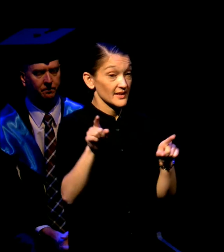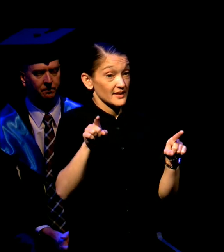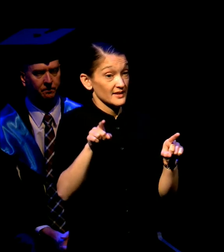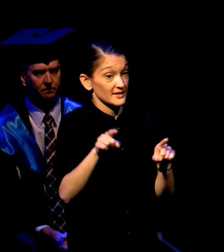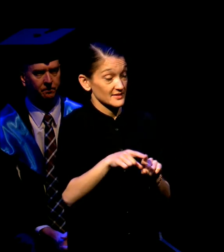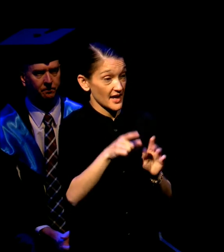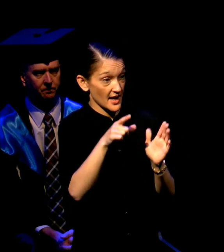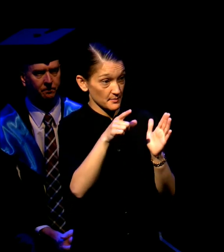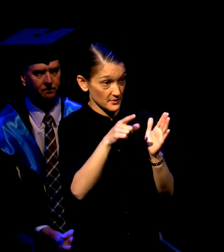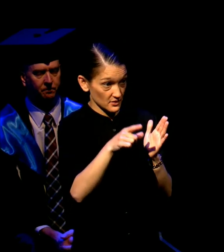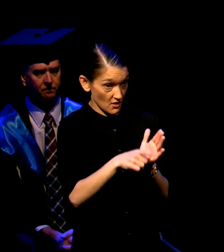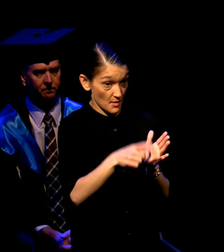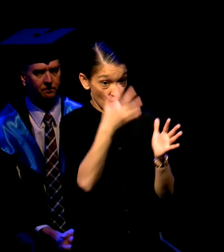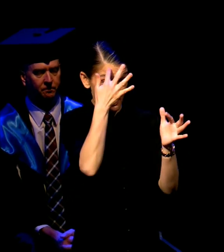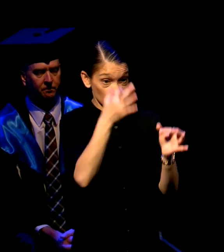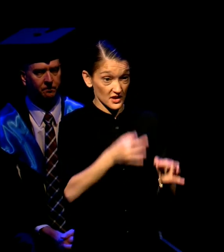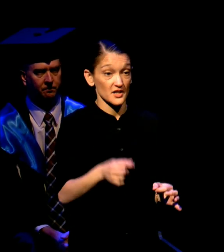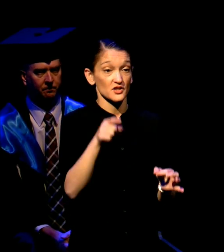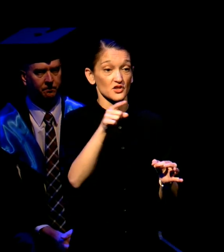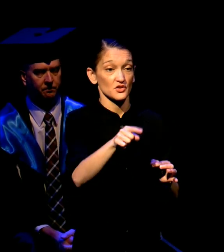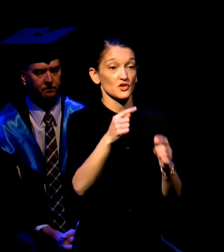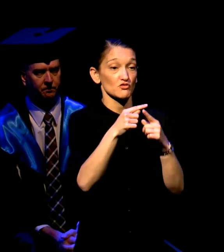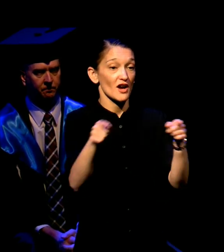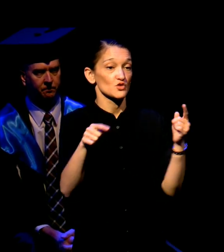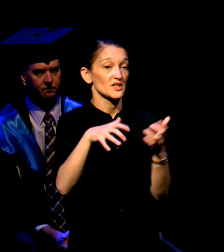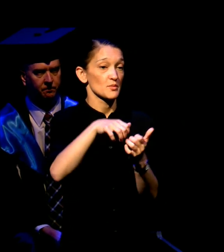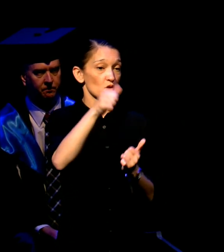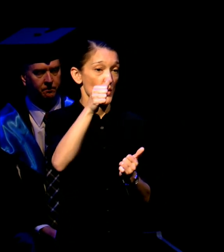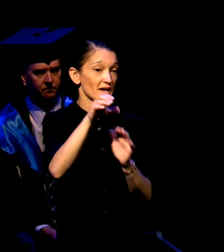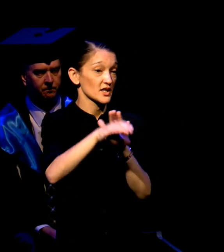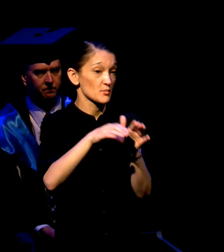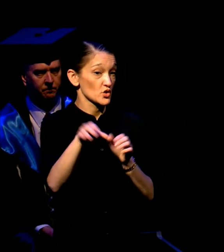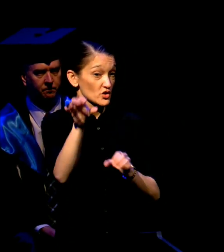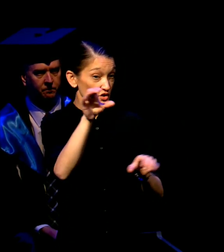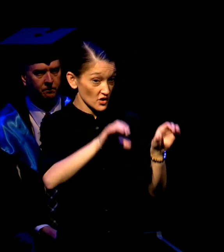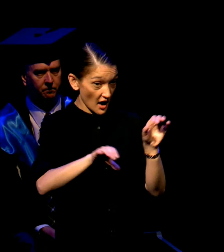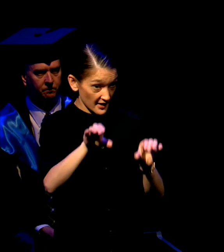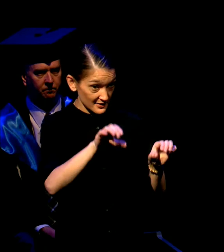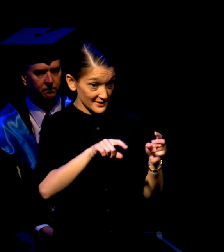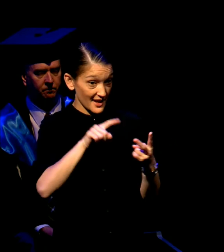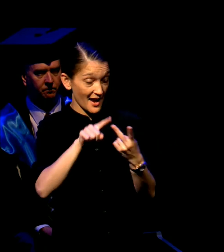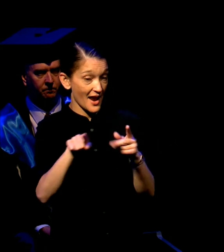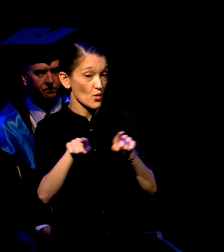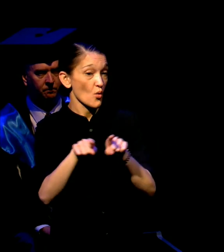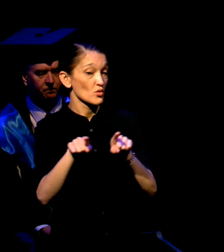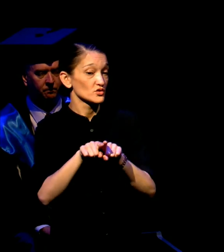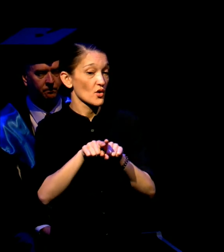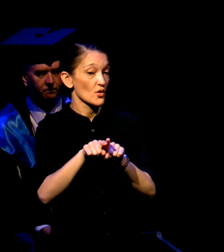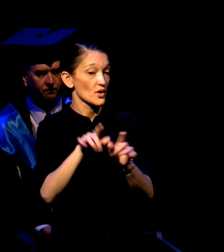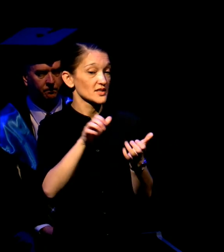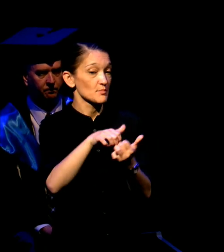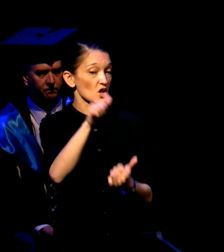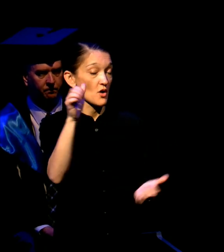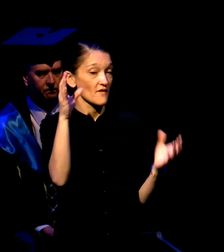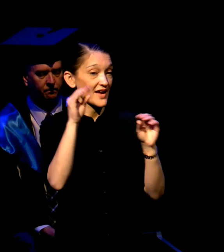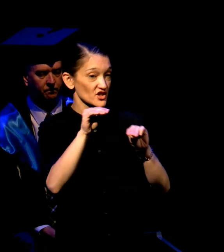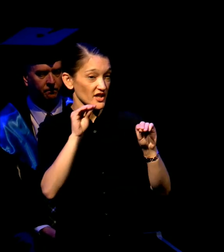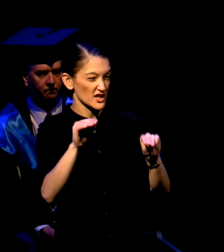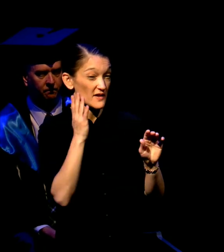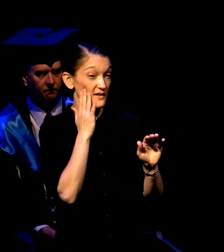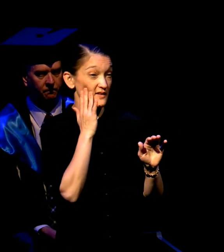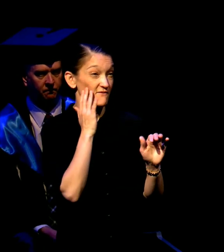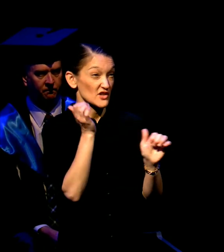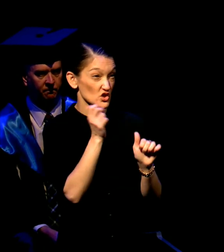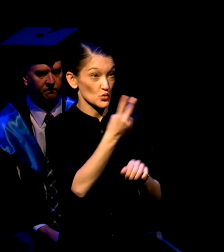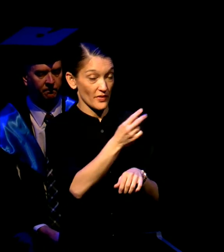study a graduate diploma in computer science, and then followed that through with a graduate diploma in education, completing in 2002. I set